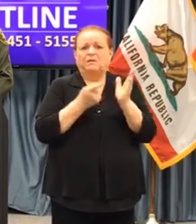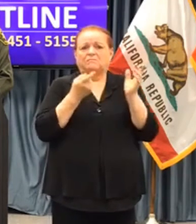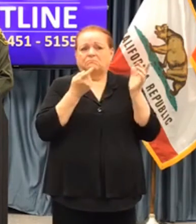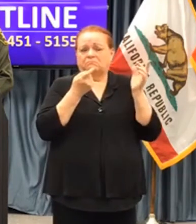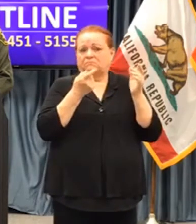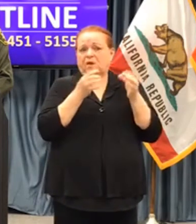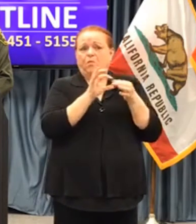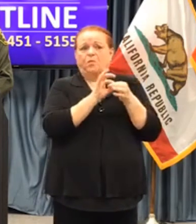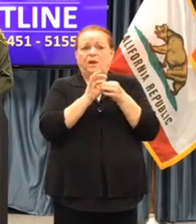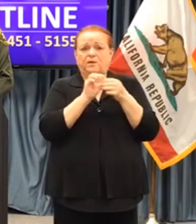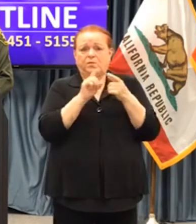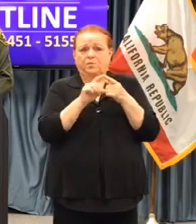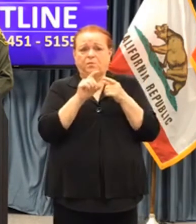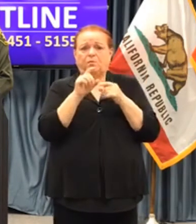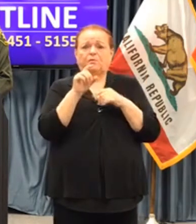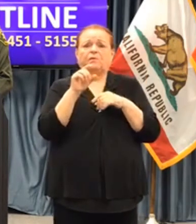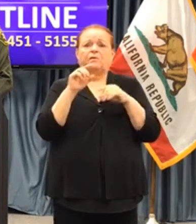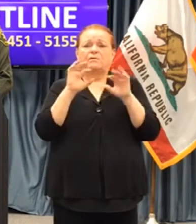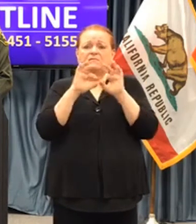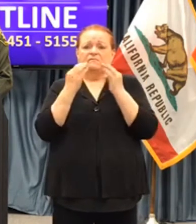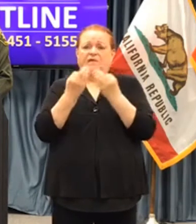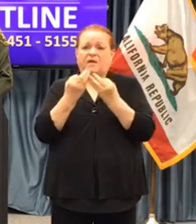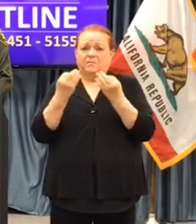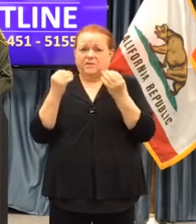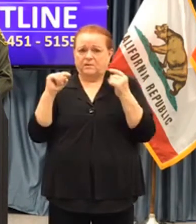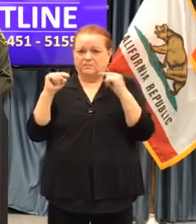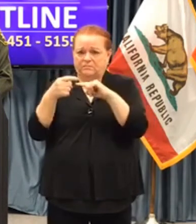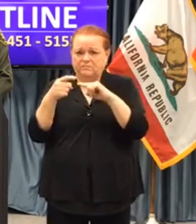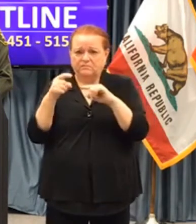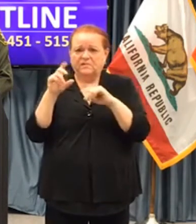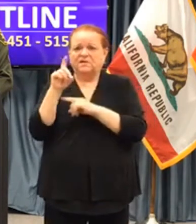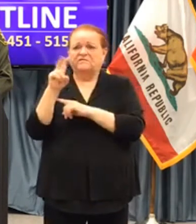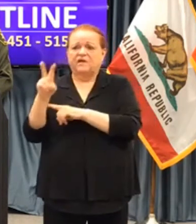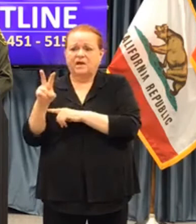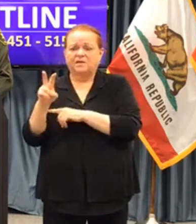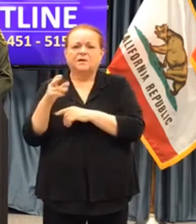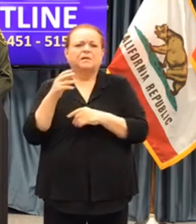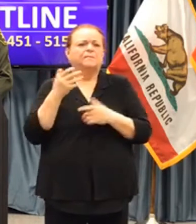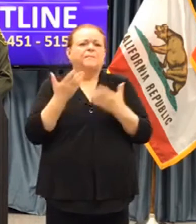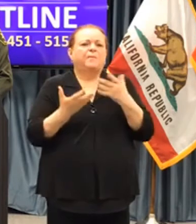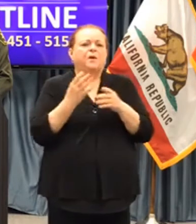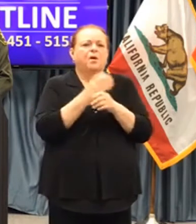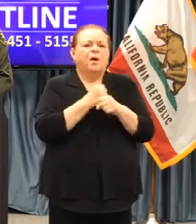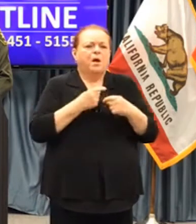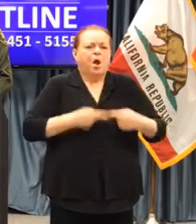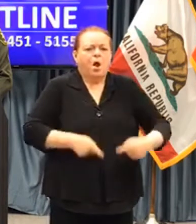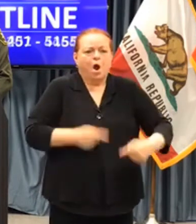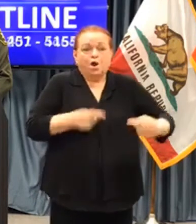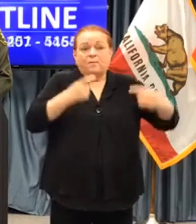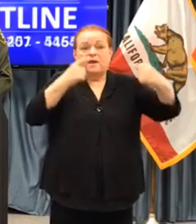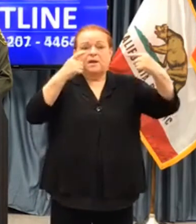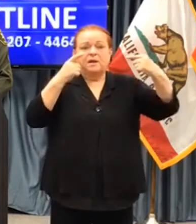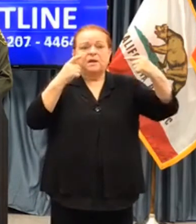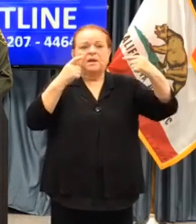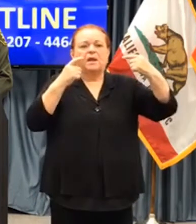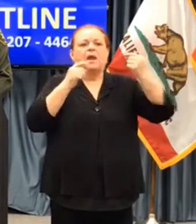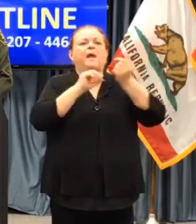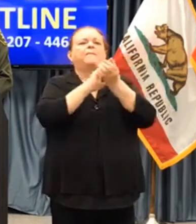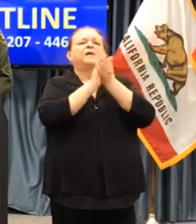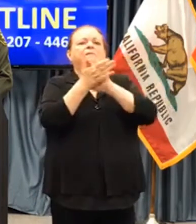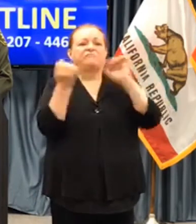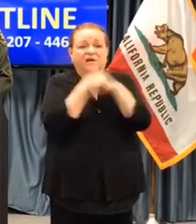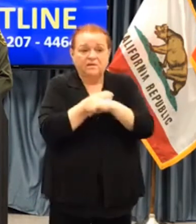incident. Sometimes it might be a verbal domestic violence response. Somebody got in an argument that might have risen to domestic violence if